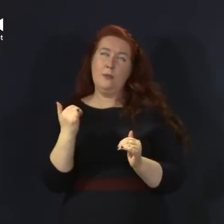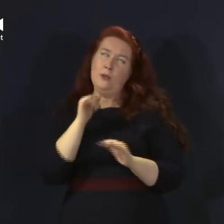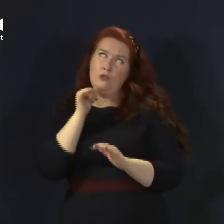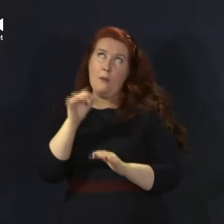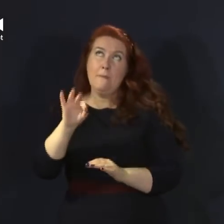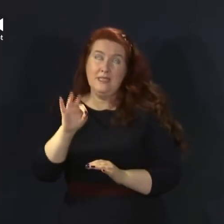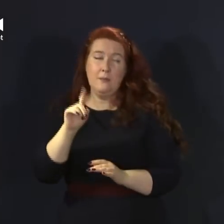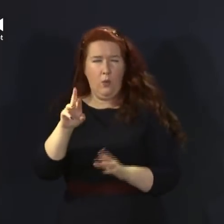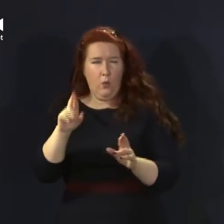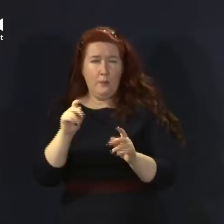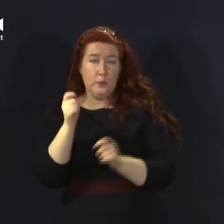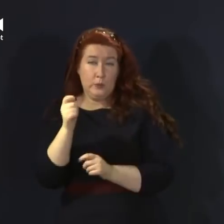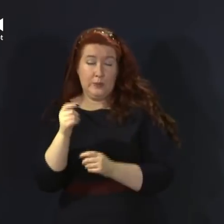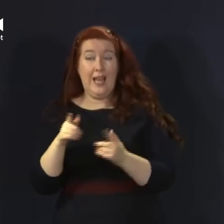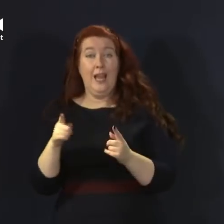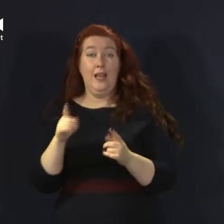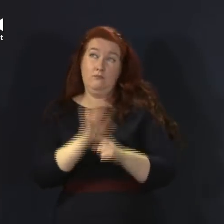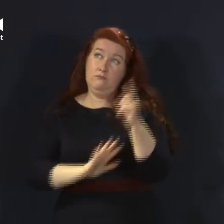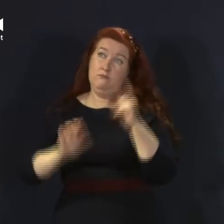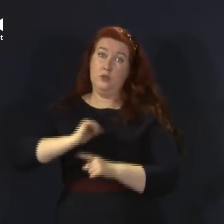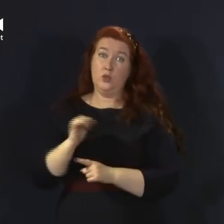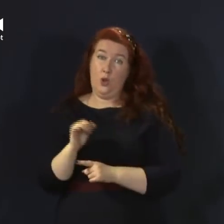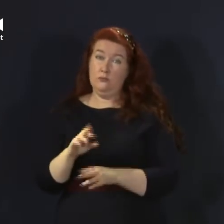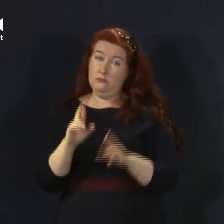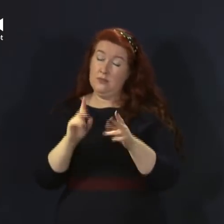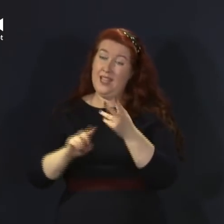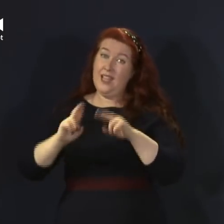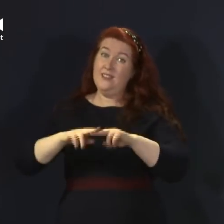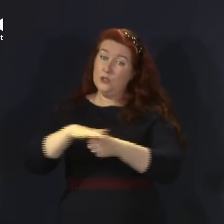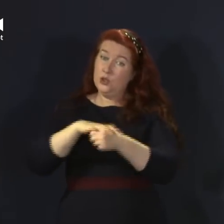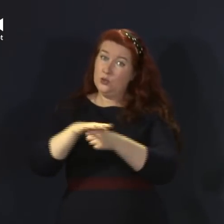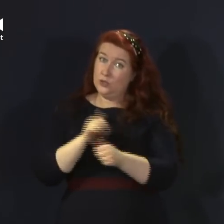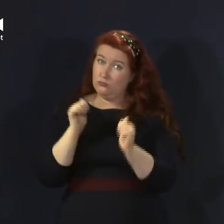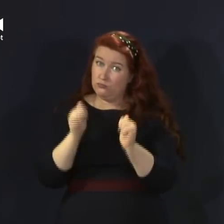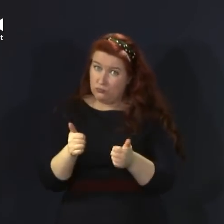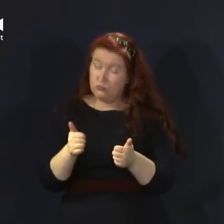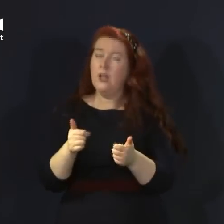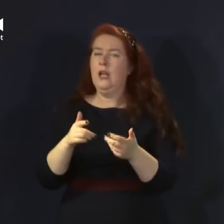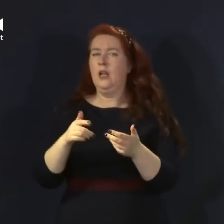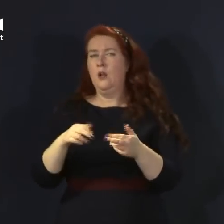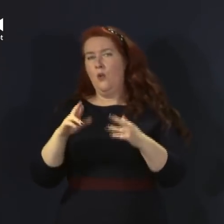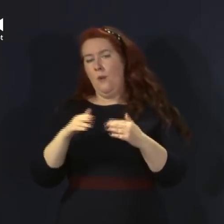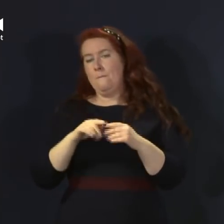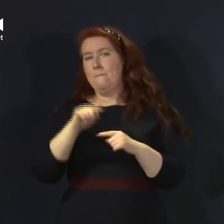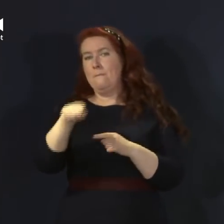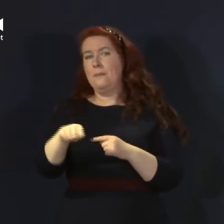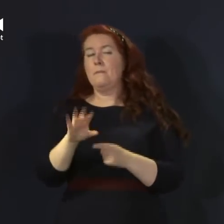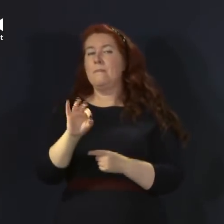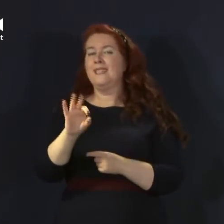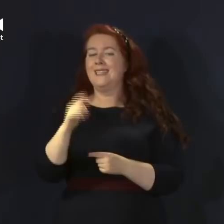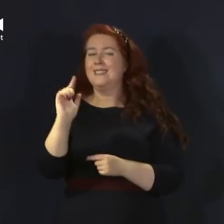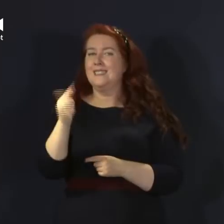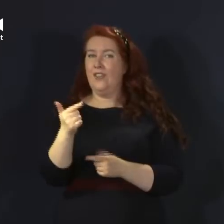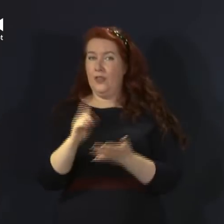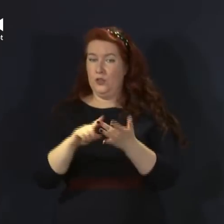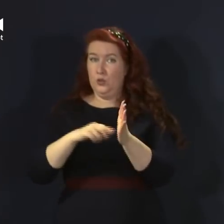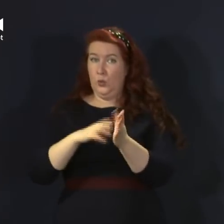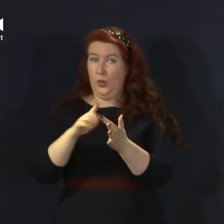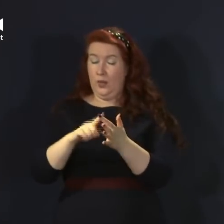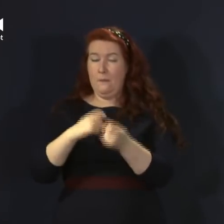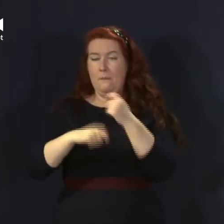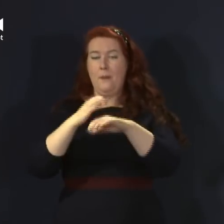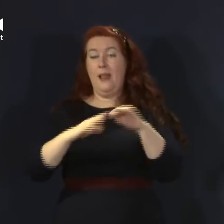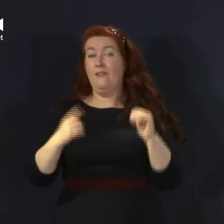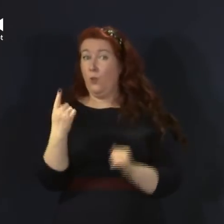the rest of the mainland, I've already said that if circumstances allow, we'll move to level 1 on Monday 7th June and then level